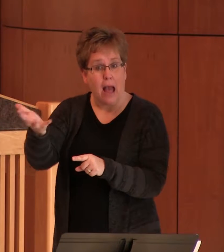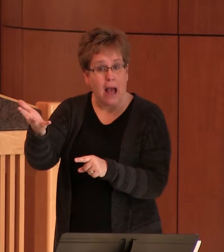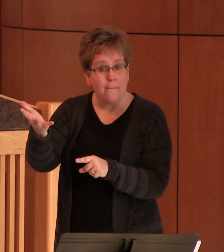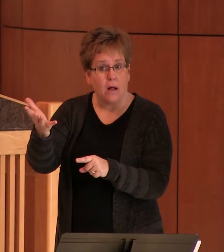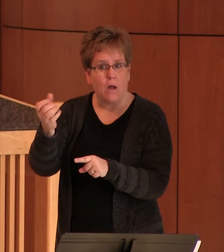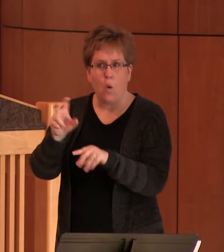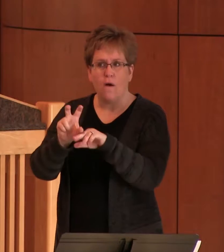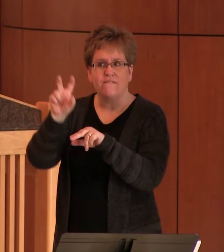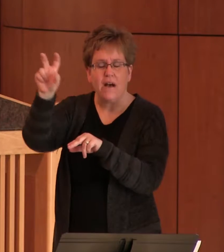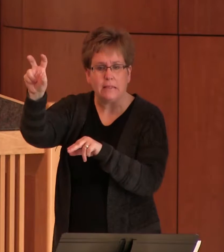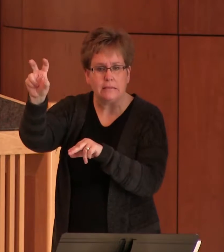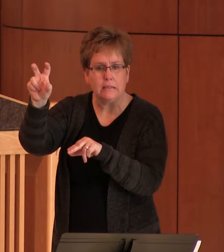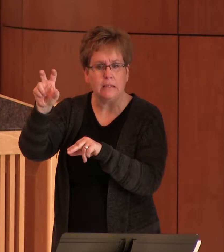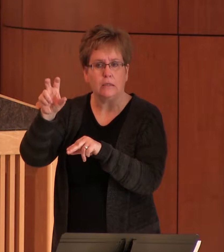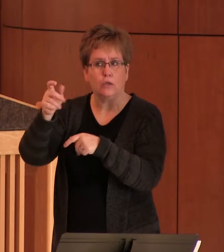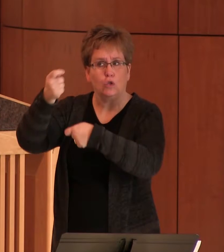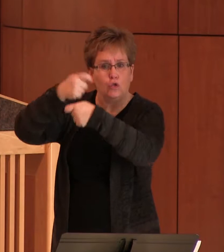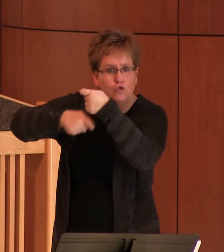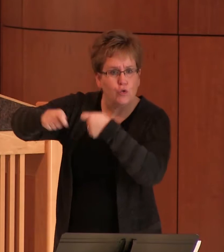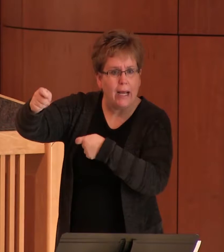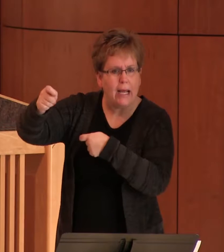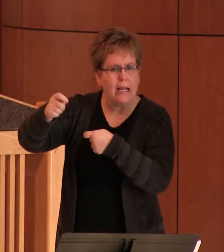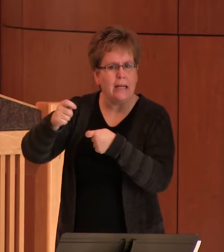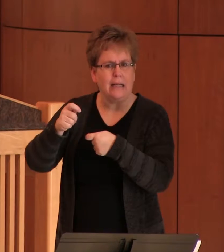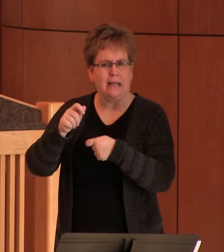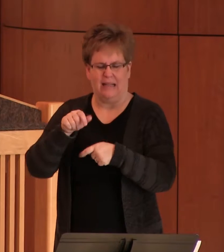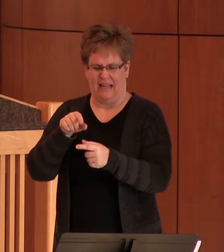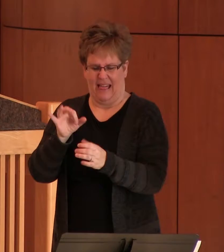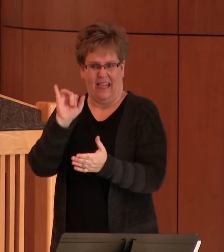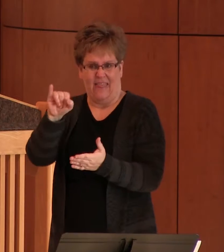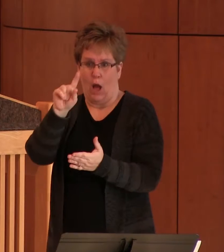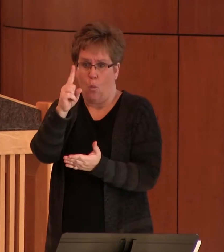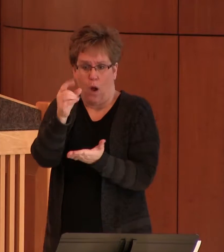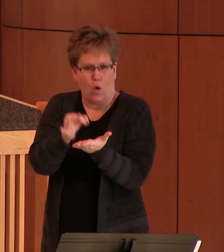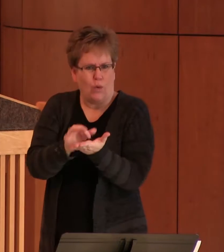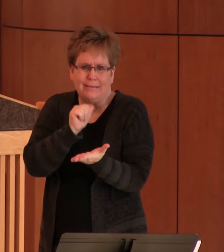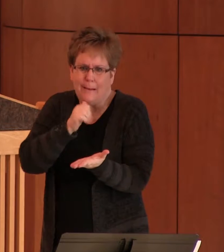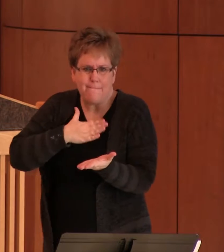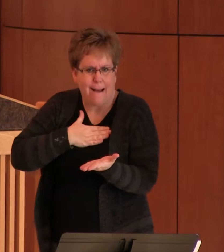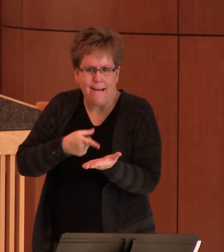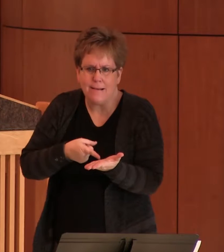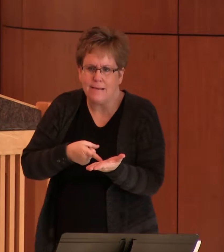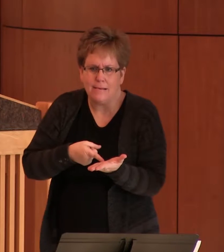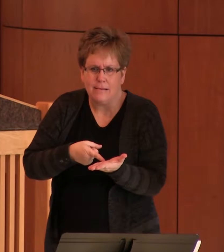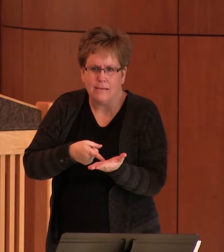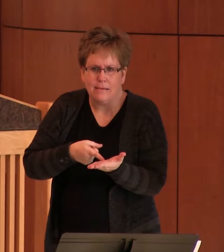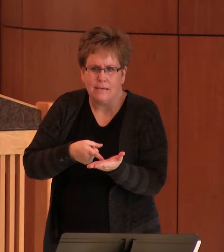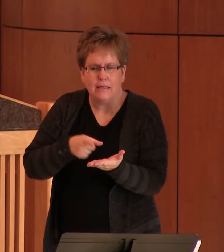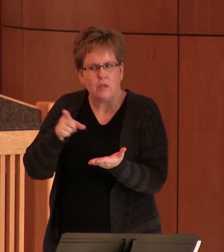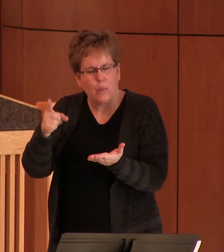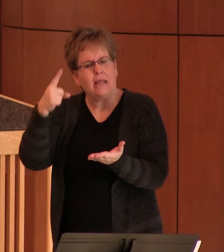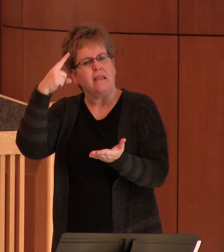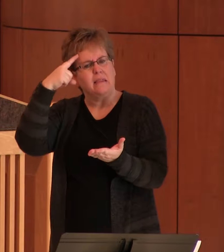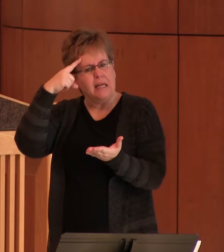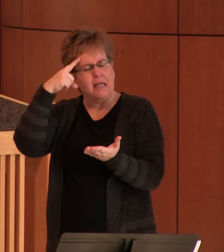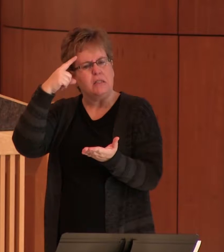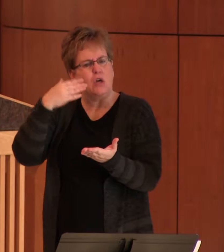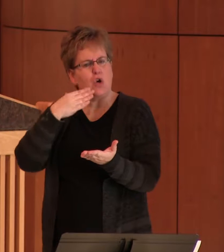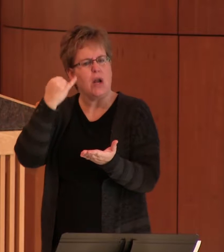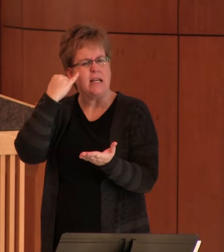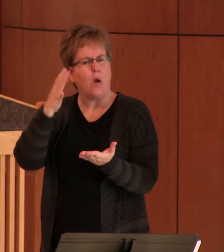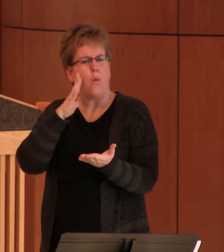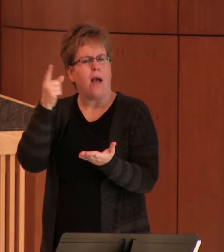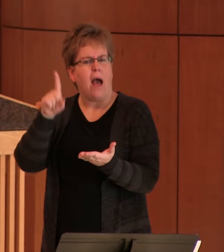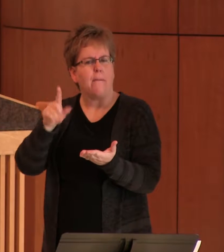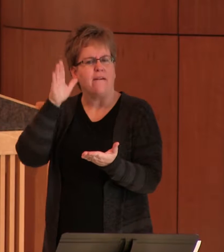or invested or traded these things that don't belong to him. He knows, or at least he thinks he has a pretty good idea of what's going